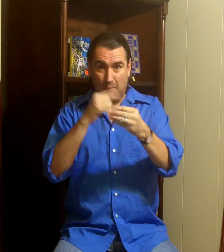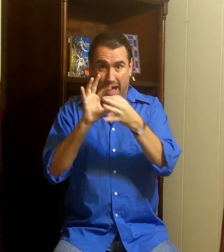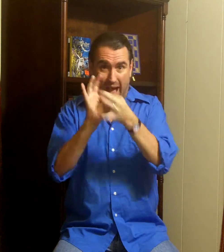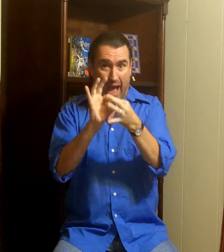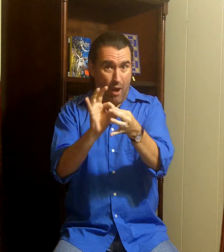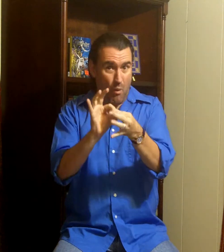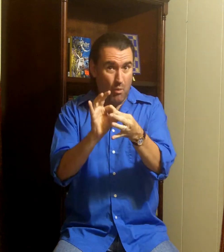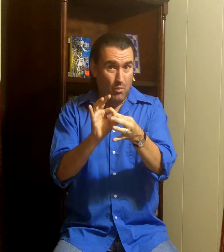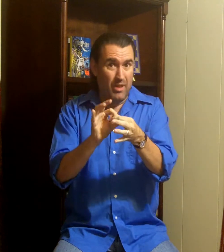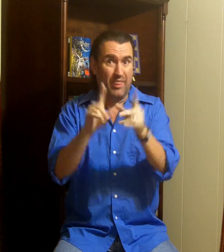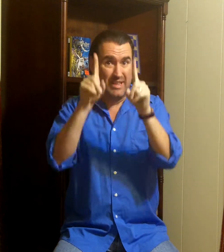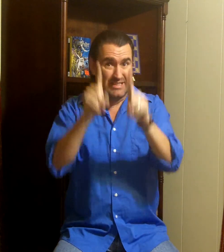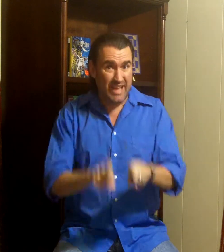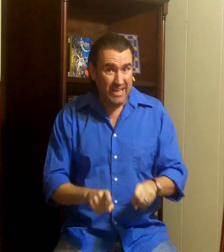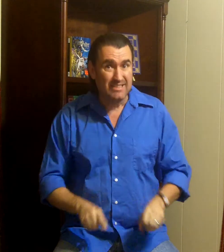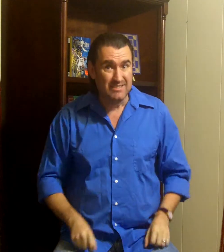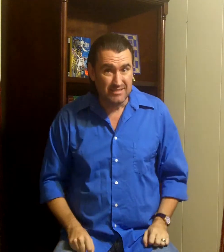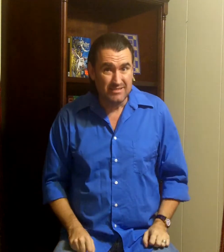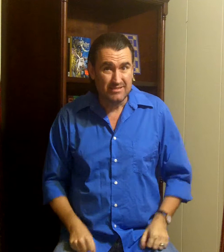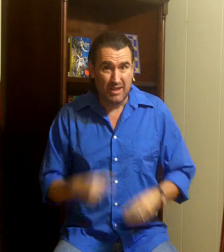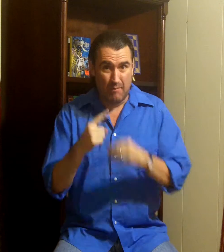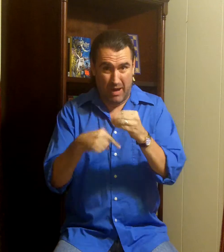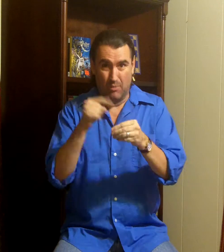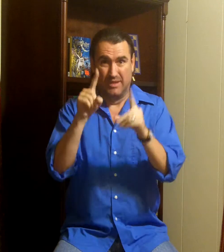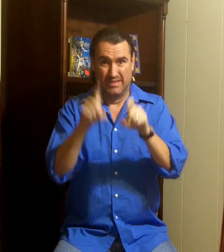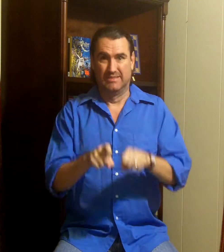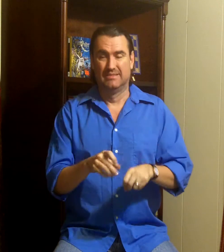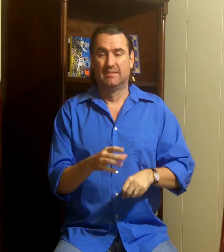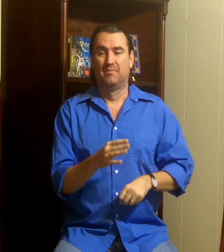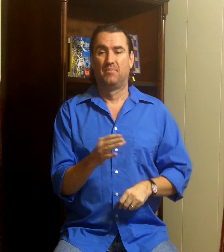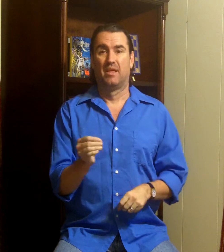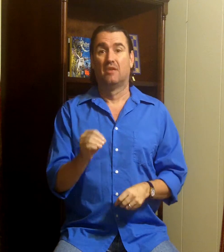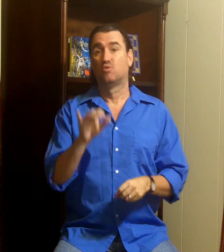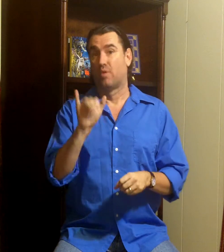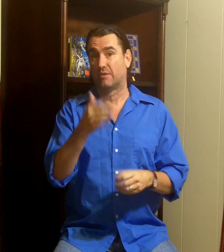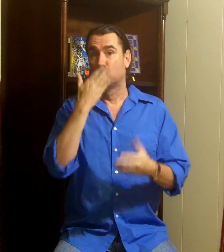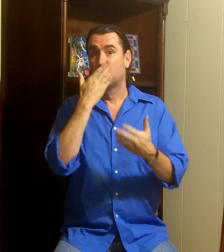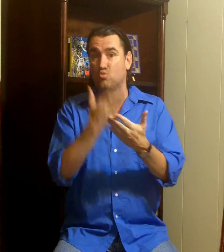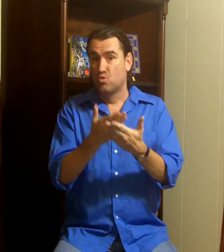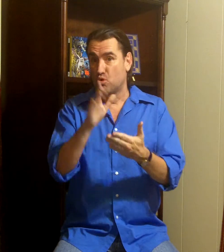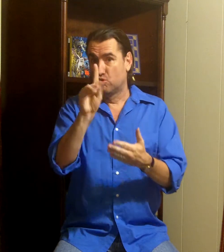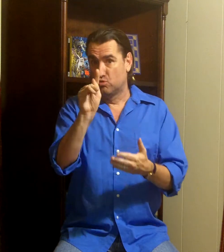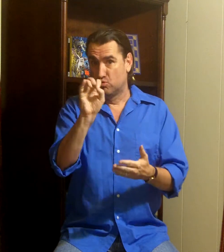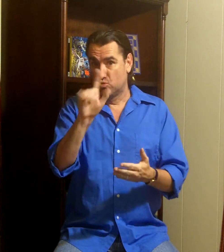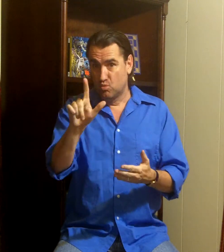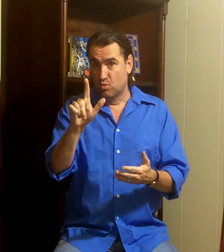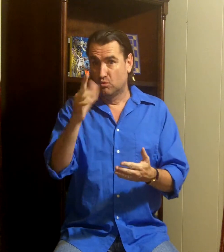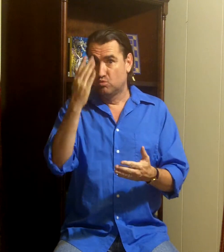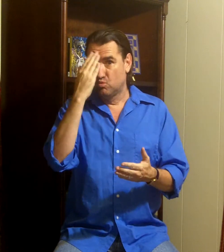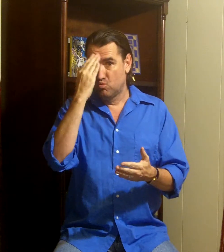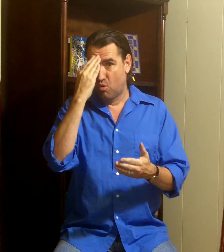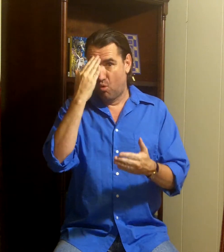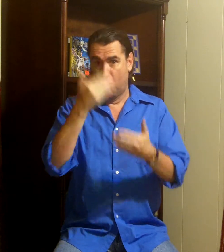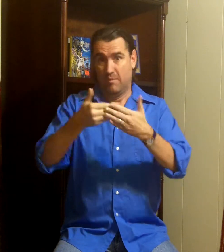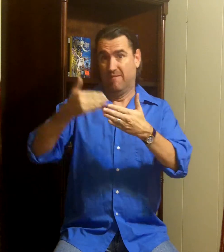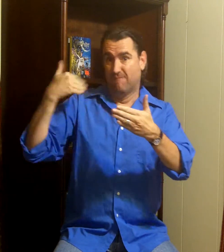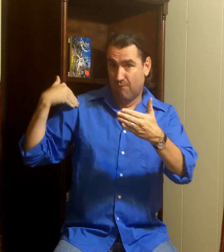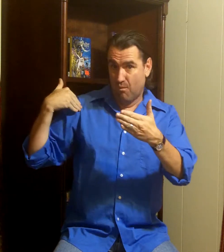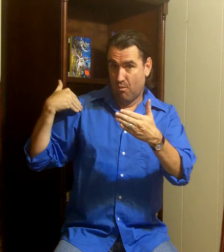that's a useful tool to get a hold of ahead of time so that you know exactly what you're going to be looking for, what you need to do to